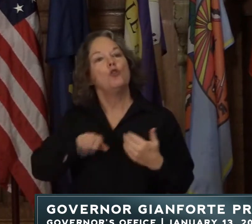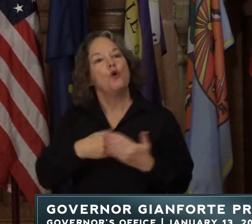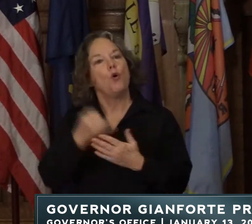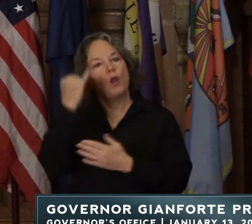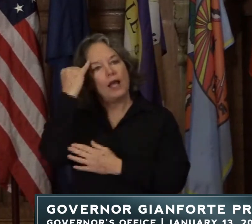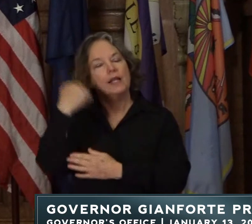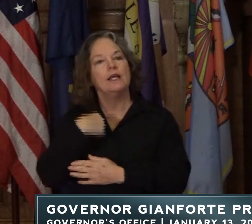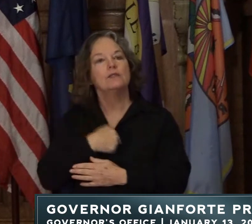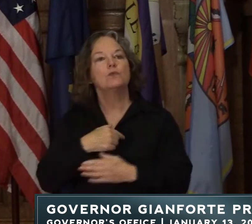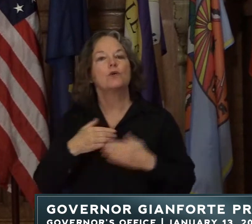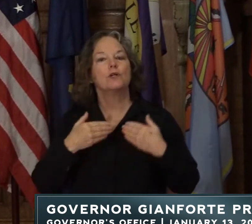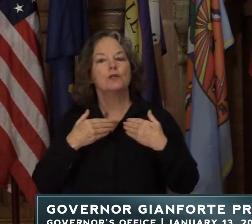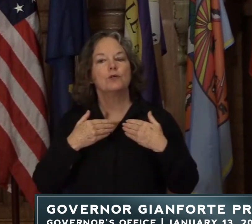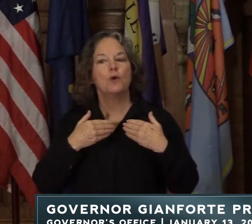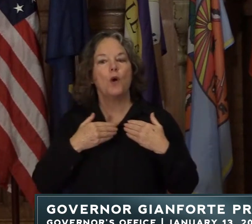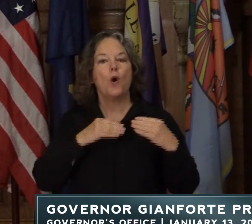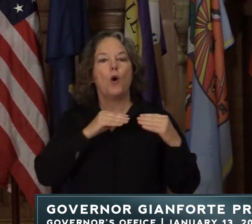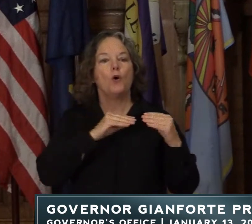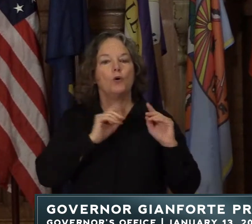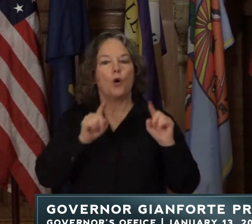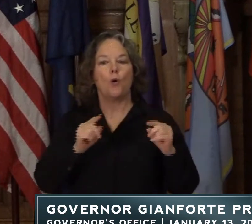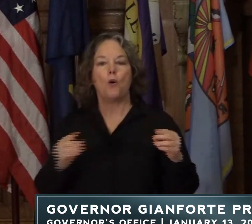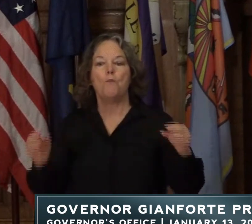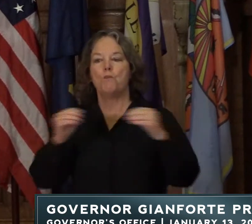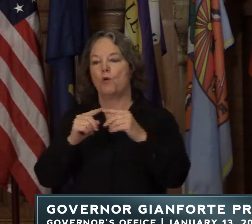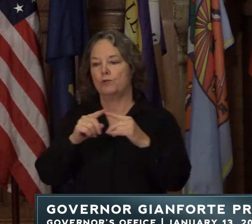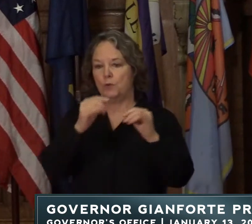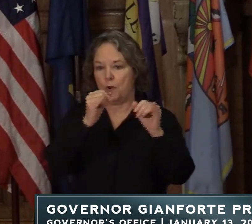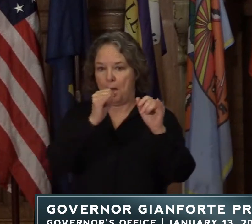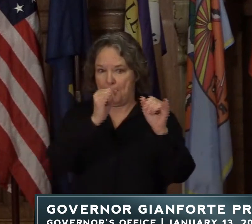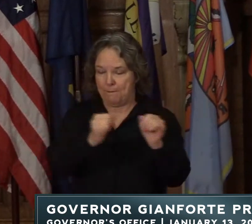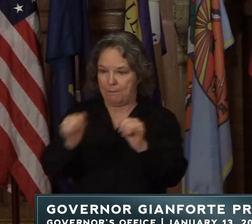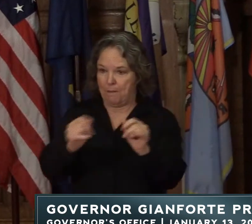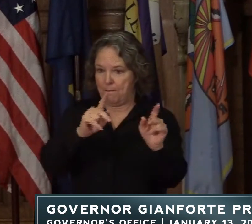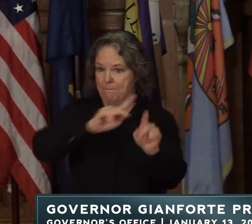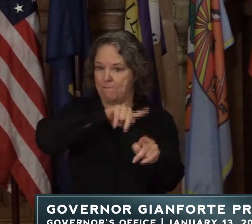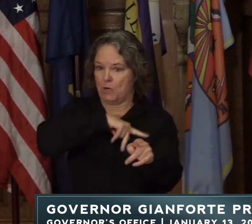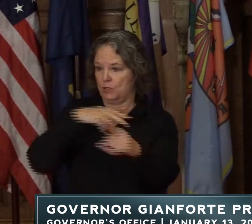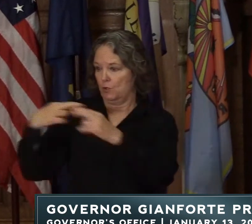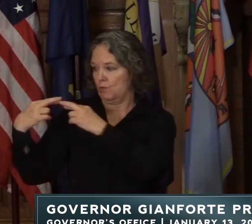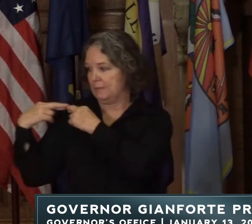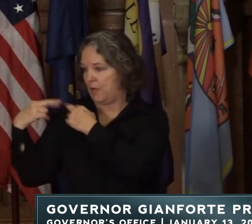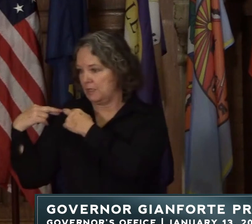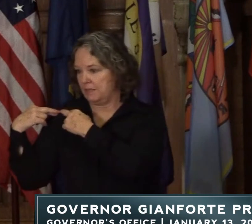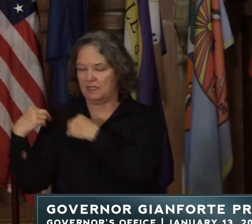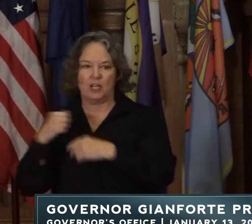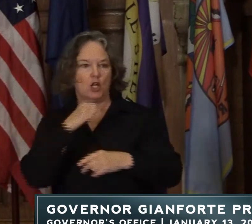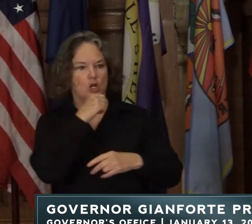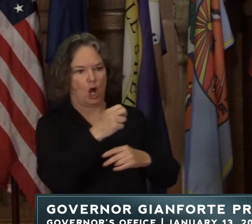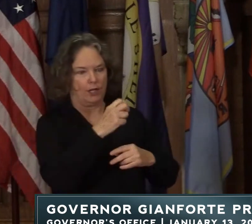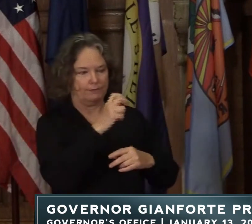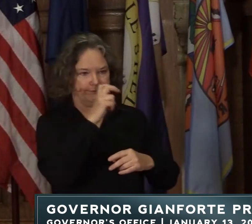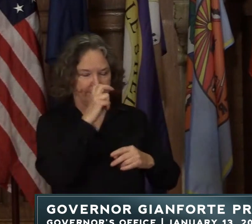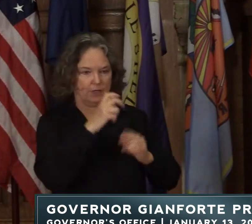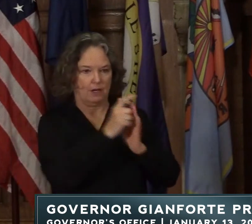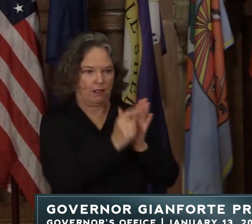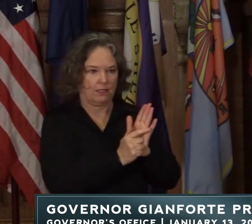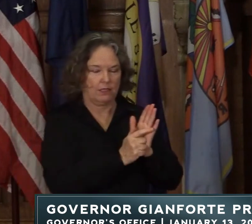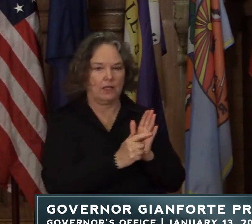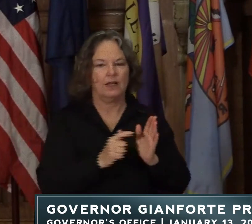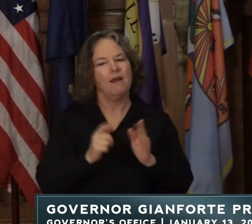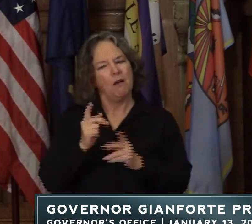move more to personal responsibility and away from specific mandates because we trust Montanans with their health and the health of their loved